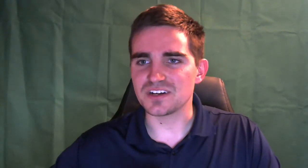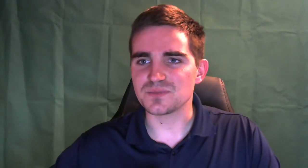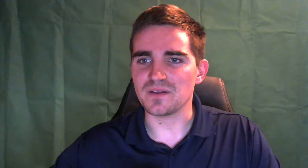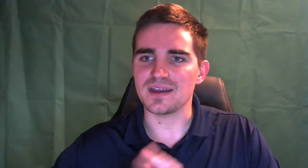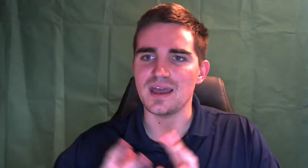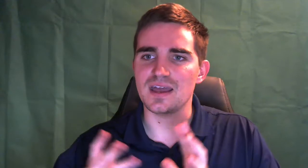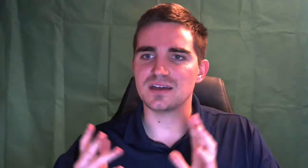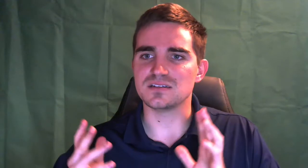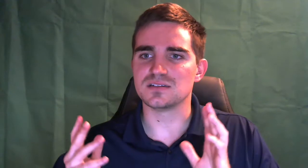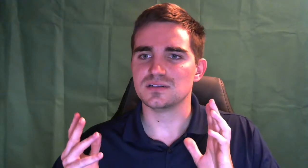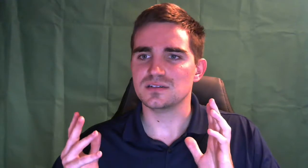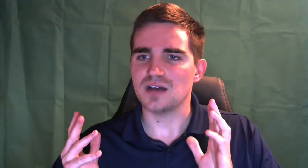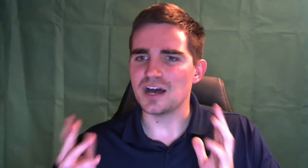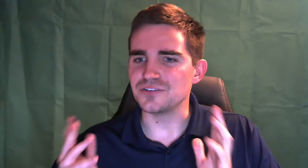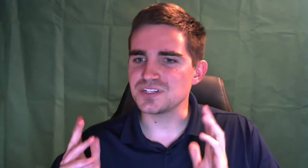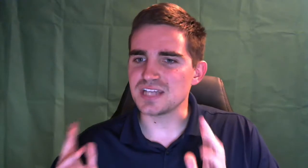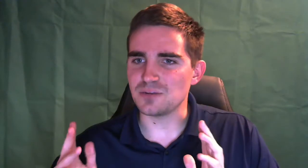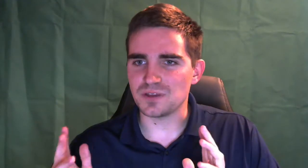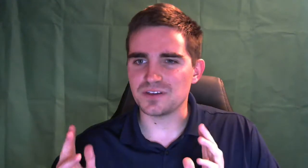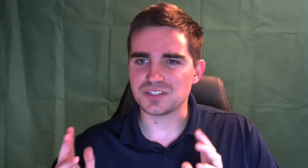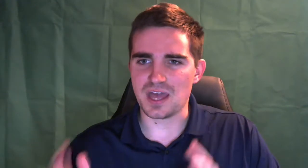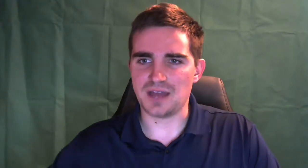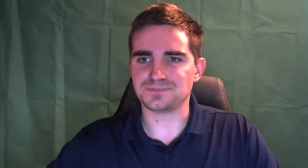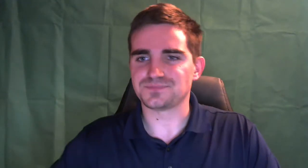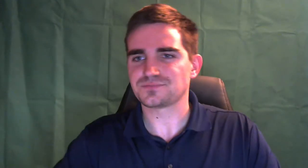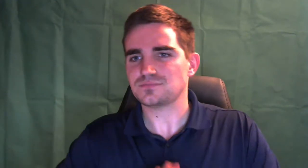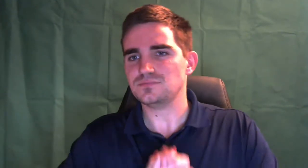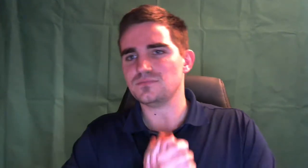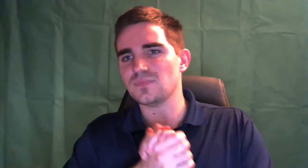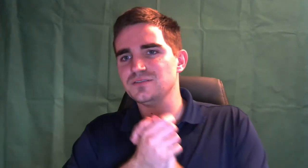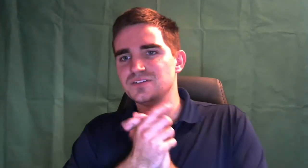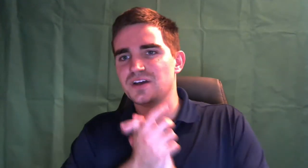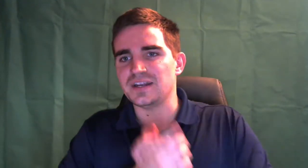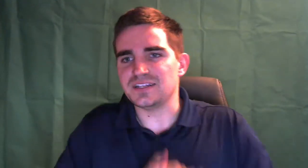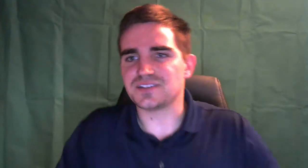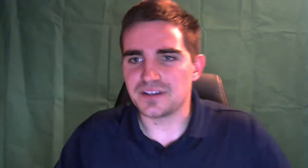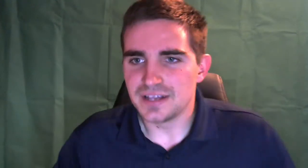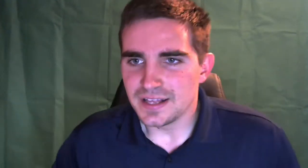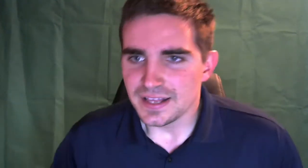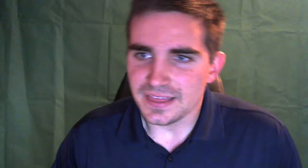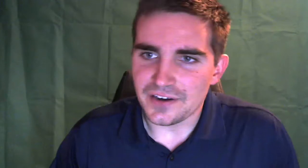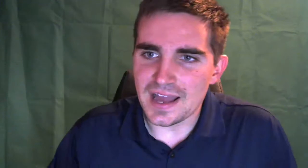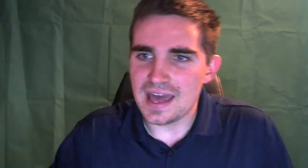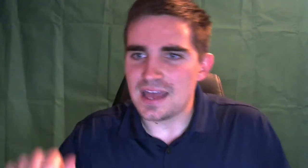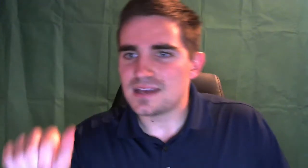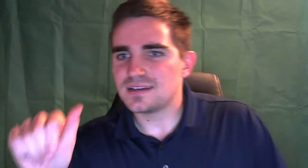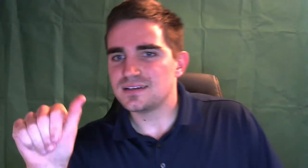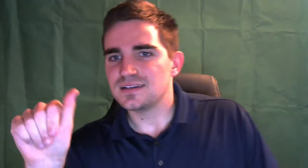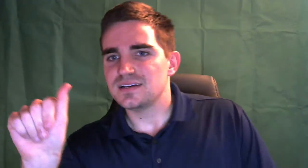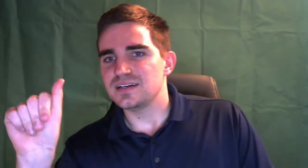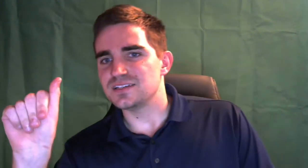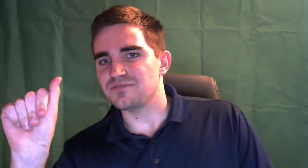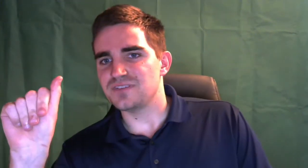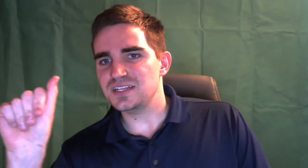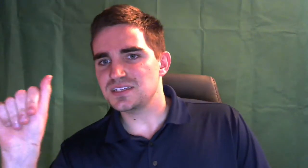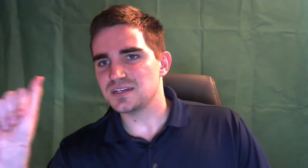fingerspelling and understand what they're saying. So let's go ahead and get started. Letter A is a fist